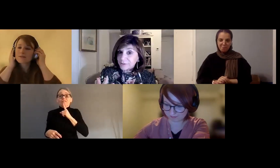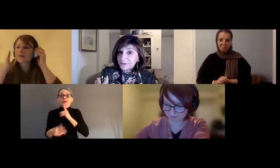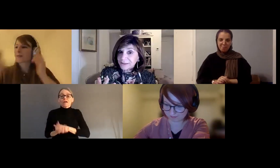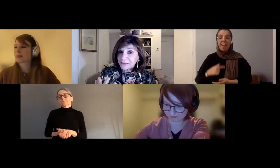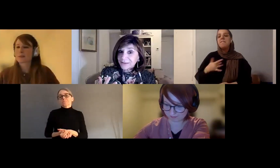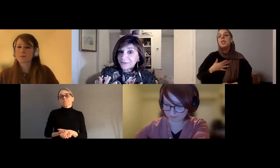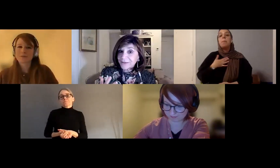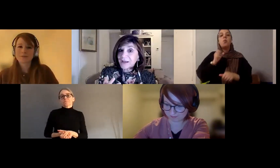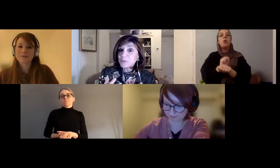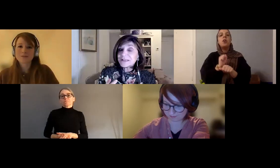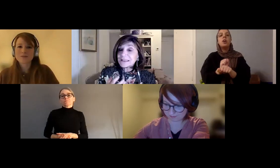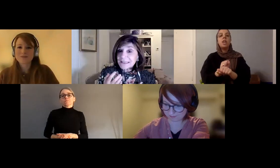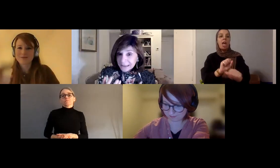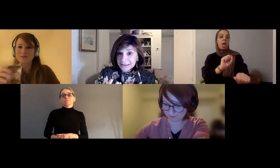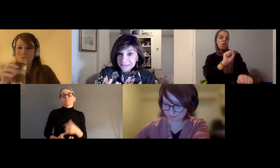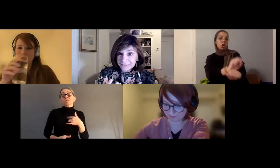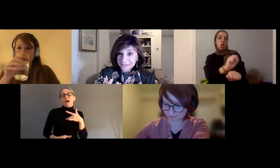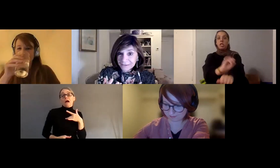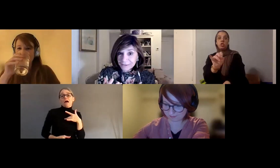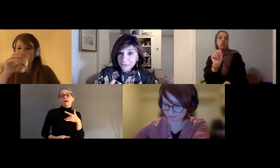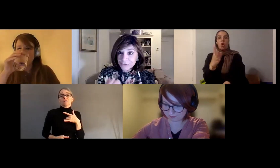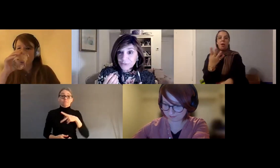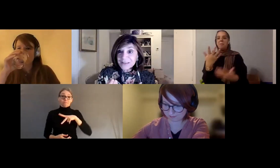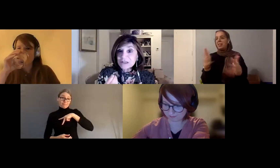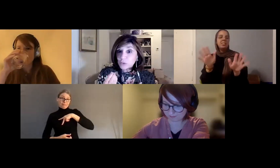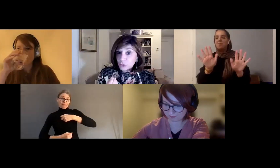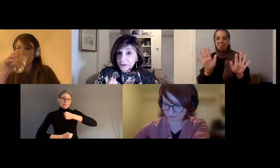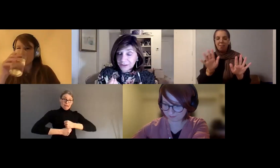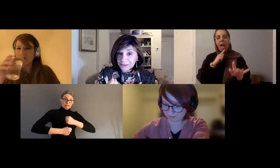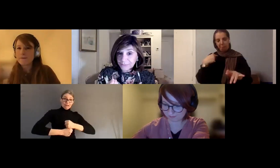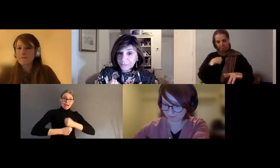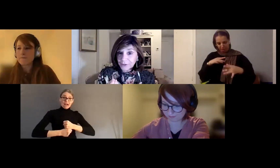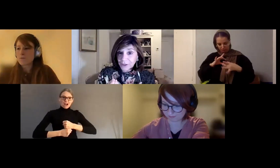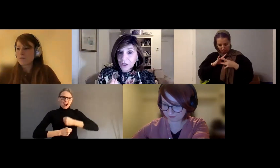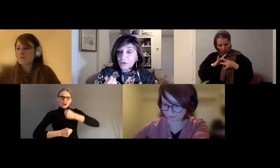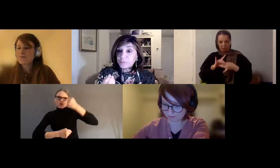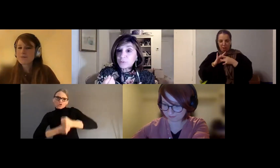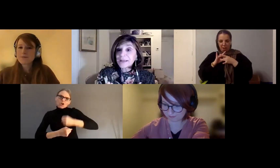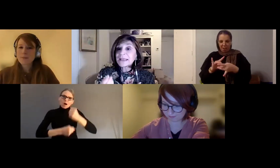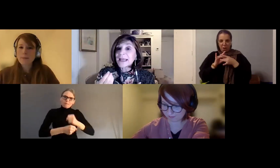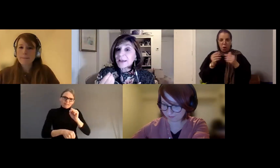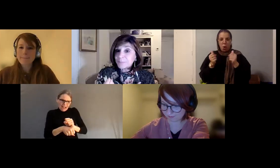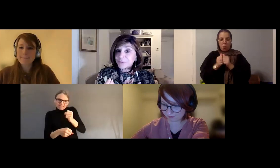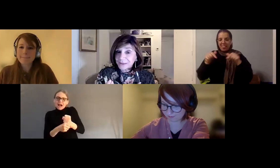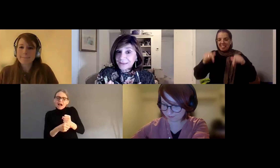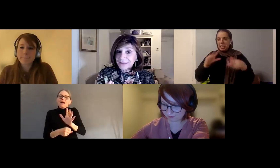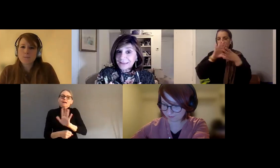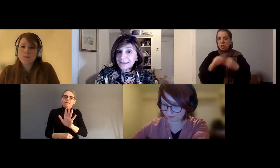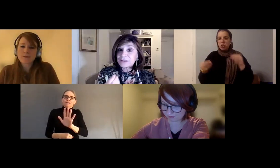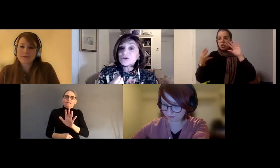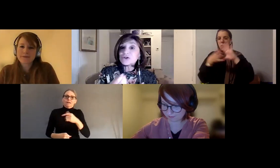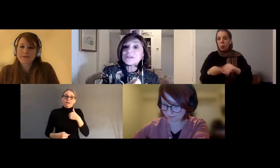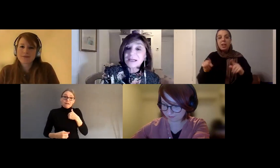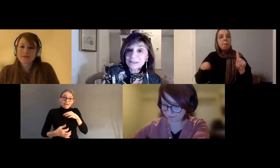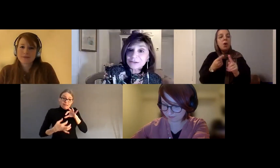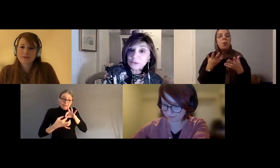job, that I was connected to this story of bringing empathy